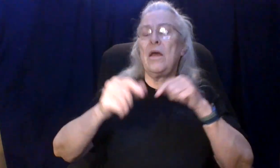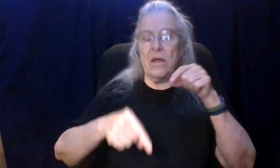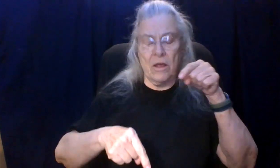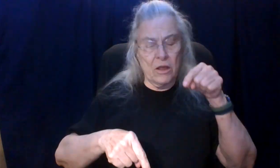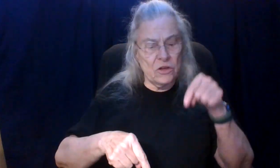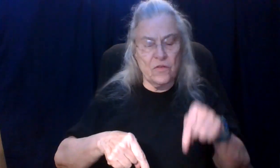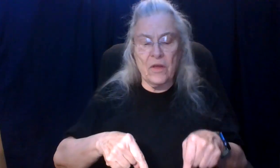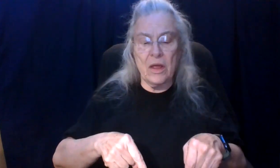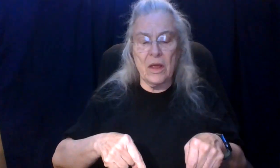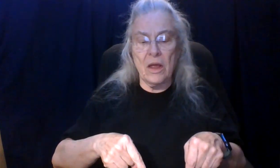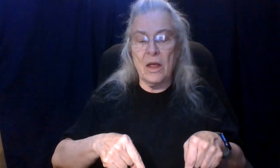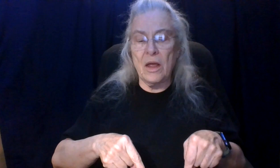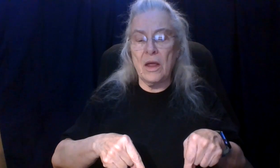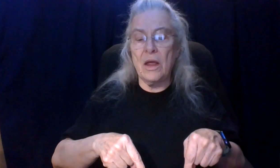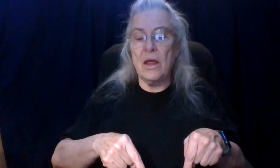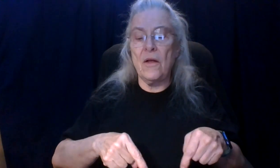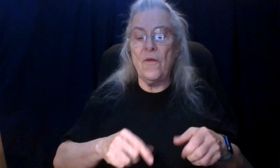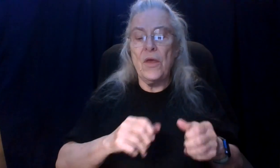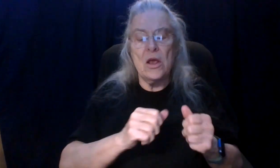his feet,